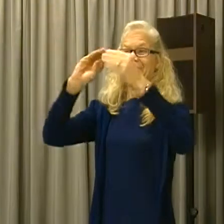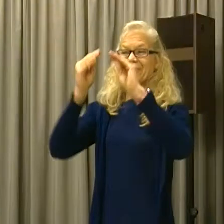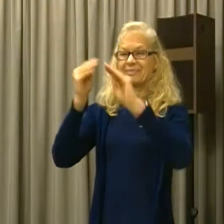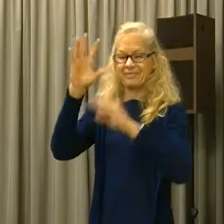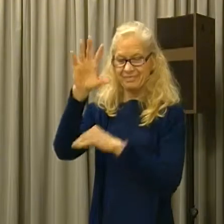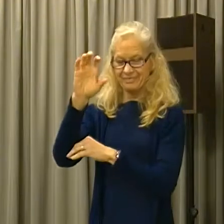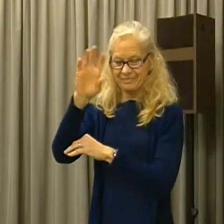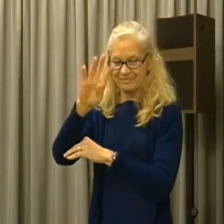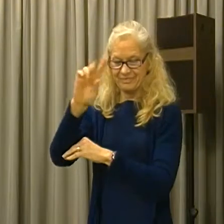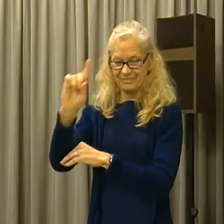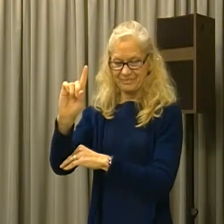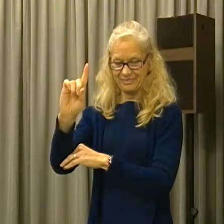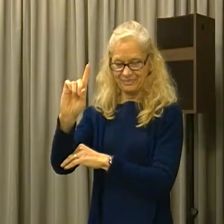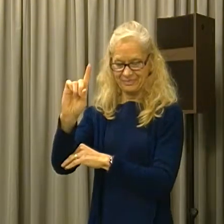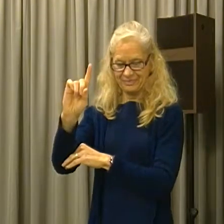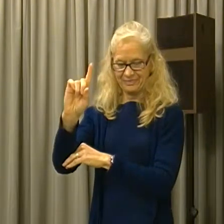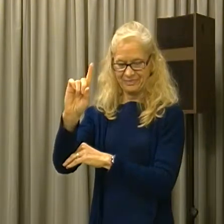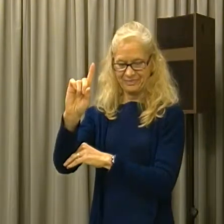21. Go ahead and stand, and if you're able.